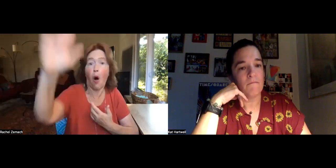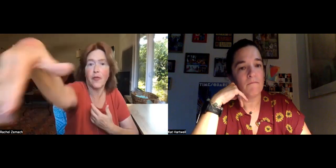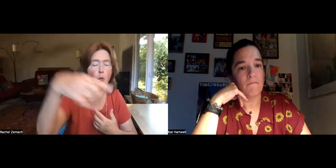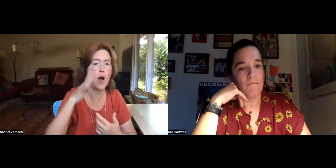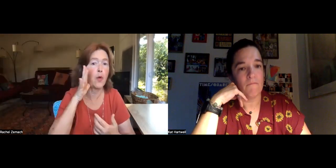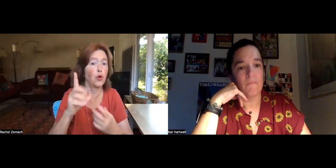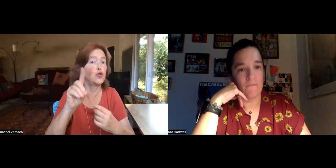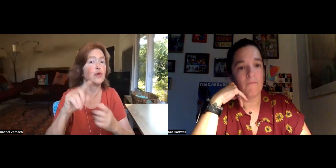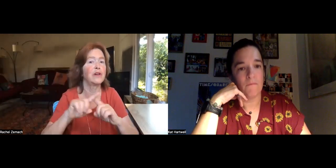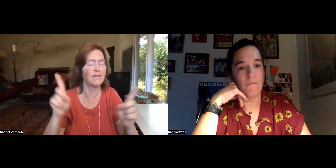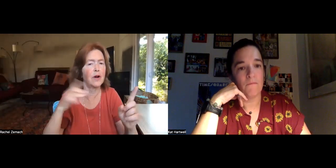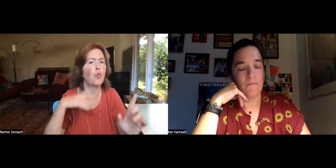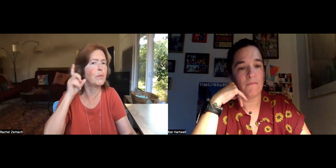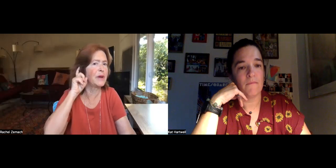all the way would do different would be